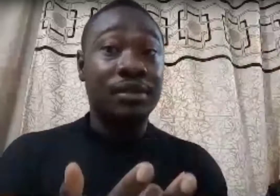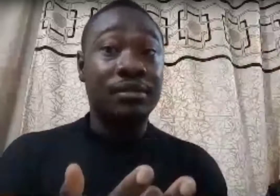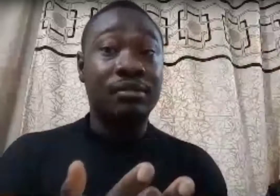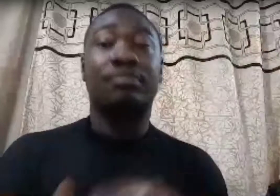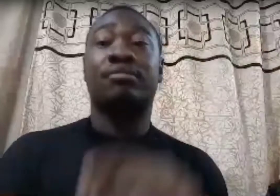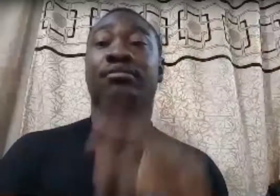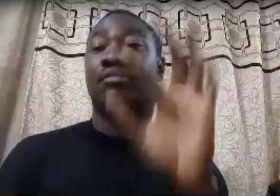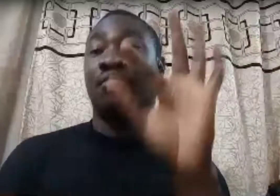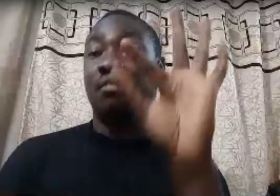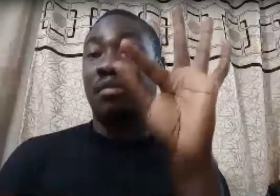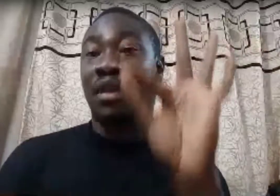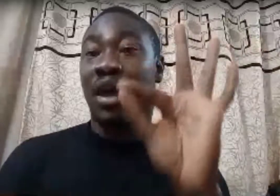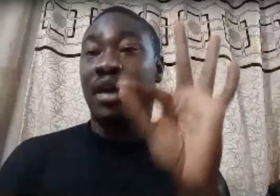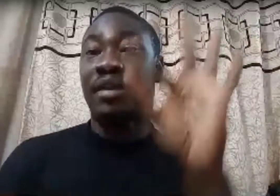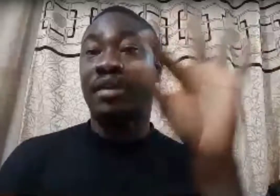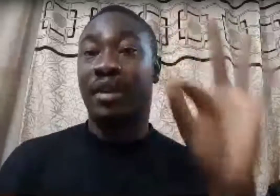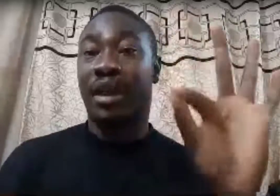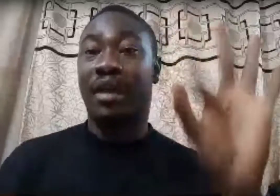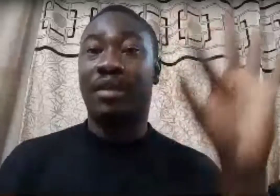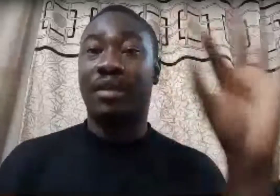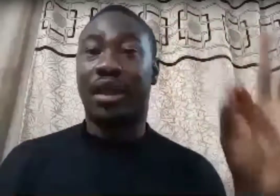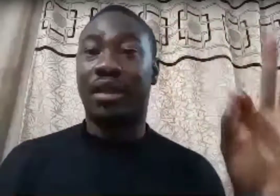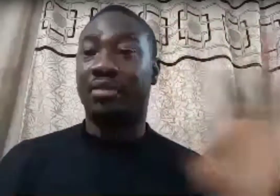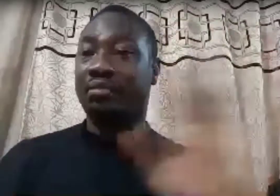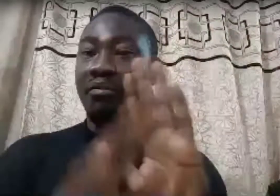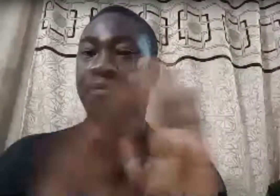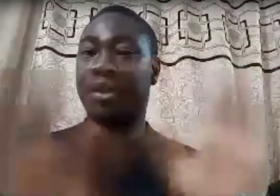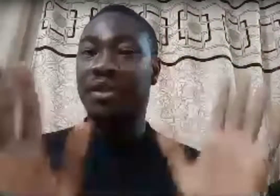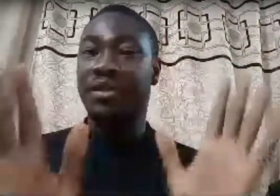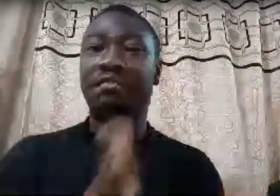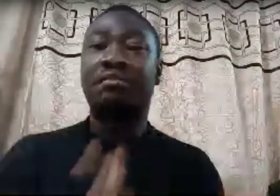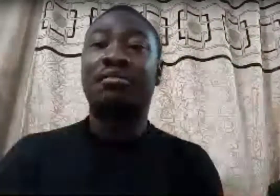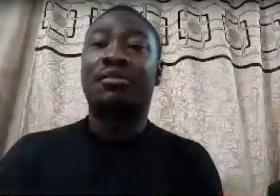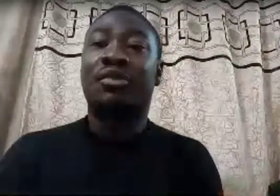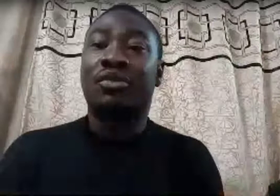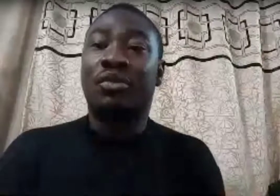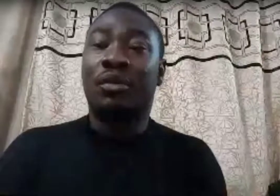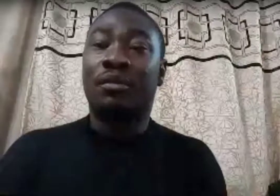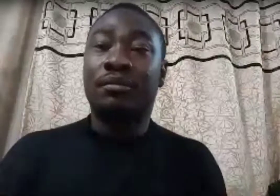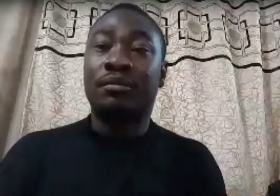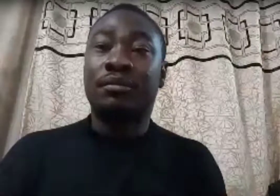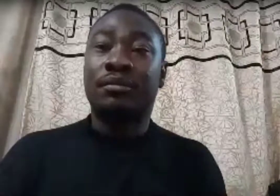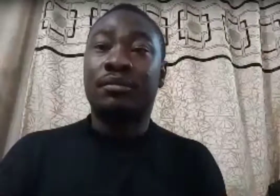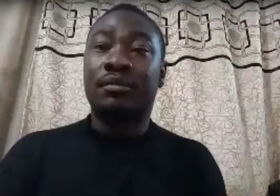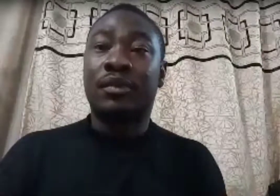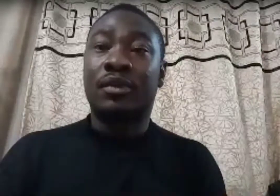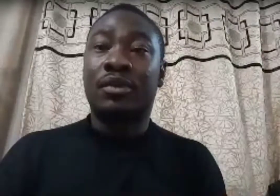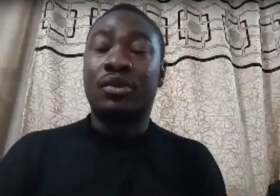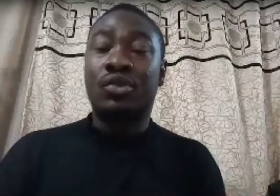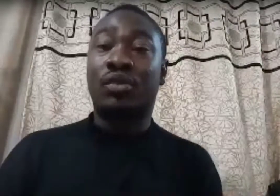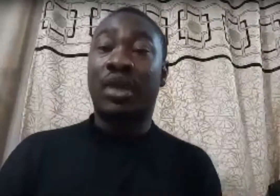999. Finish. You're done. So that goes for other figures in